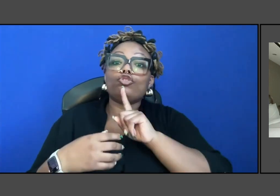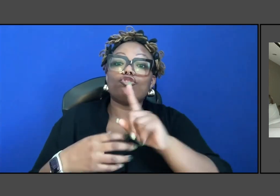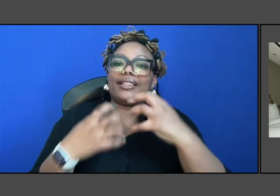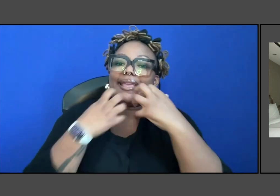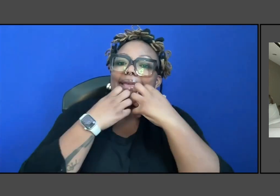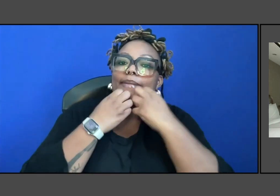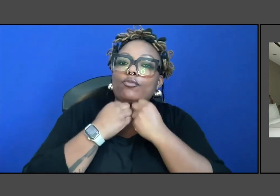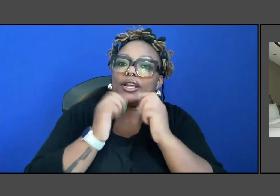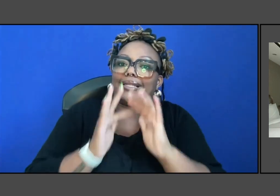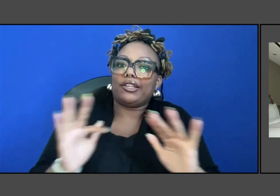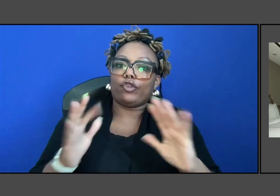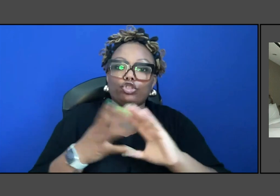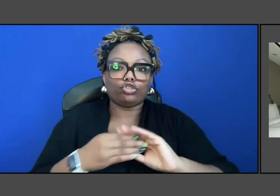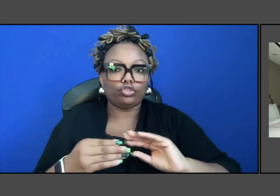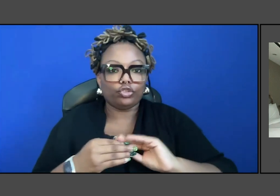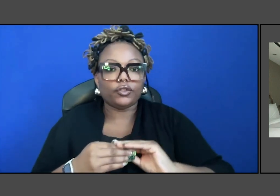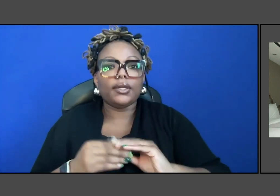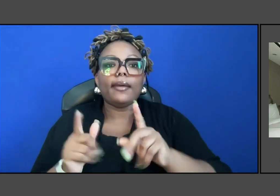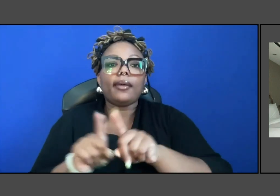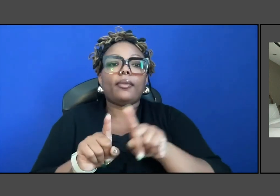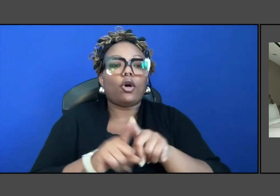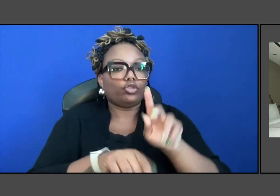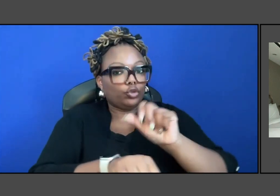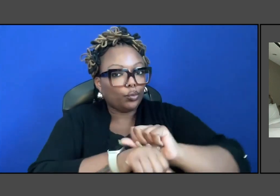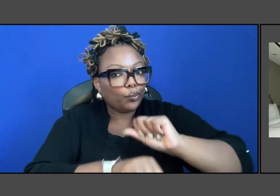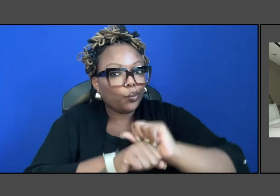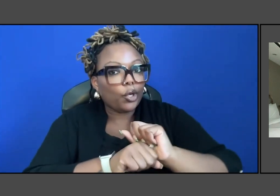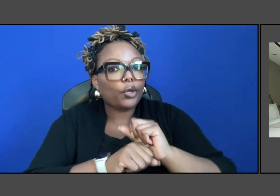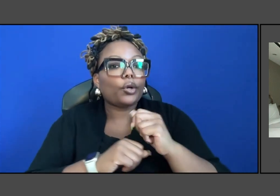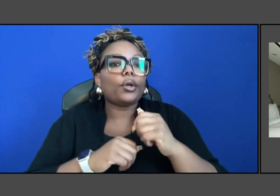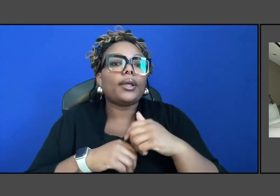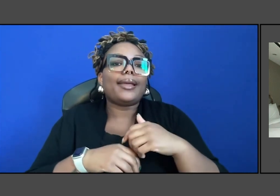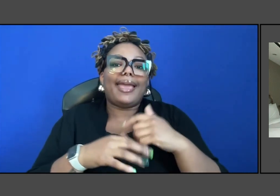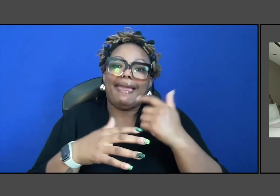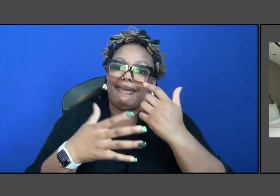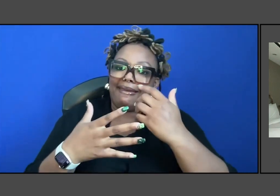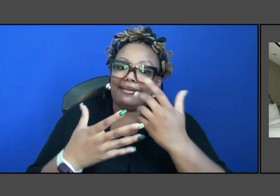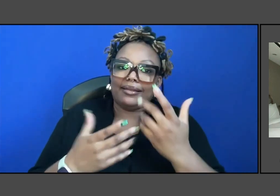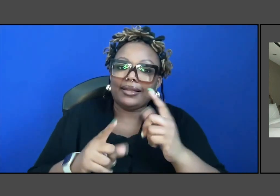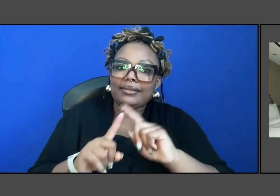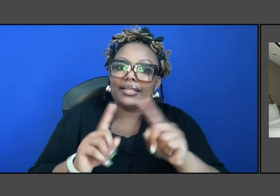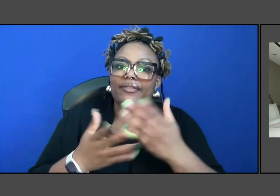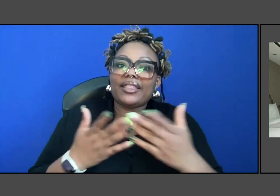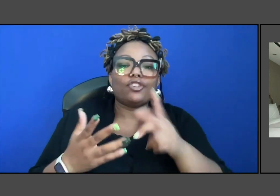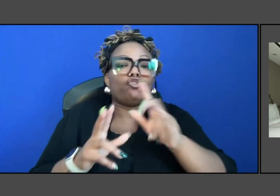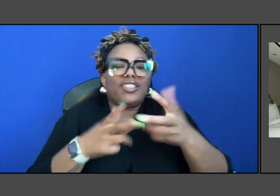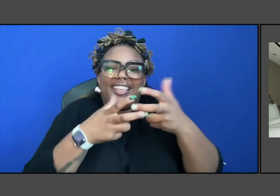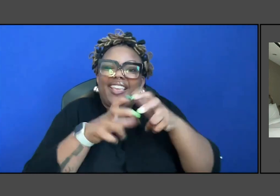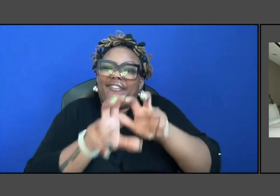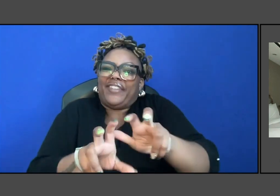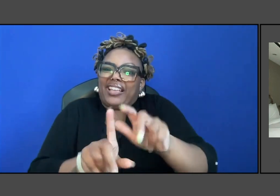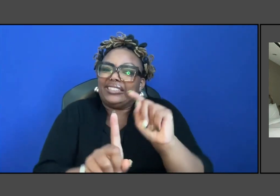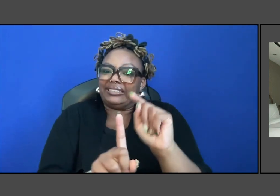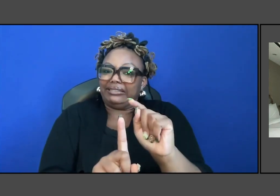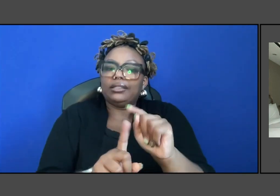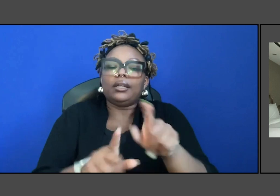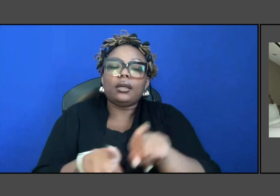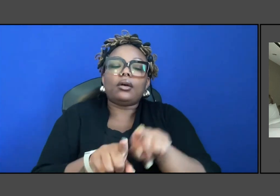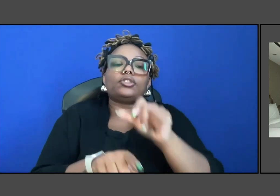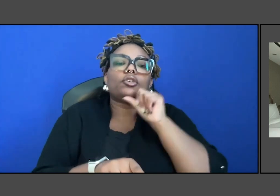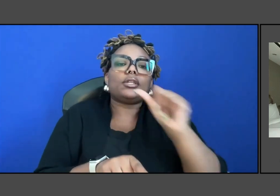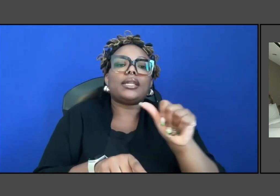stories and work and narratives, to invest in that, and not to be